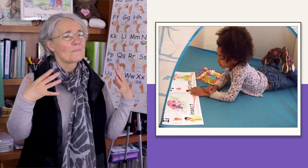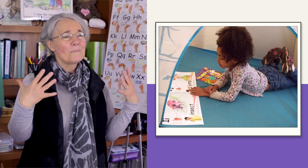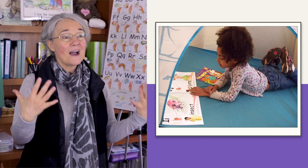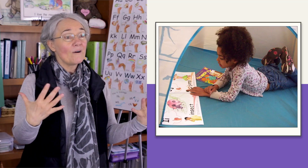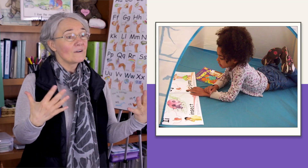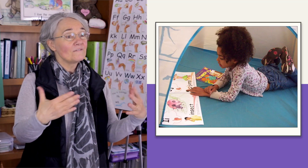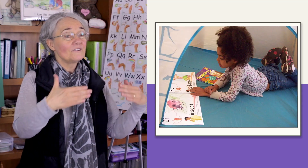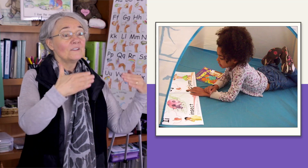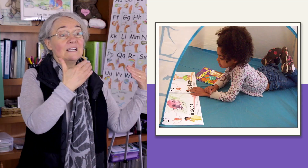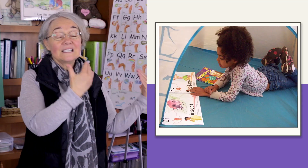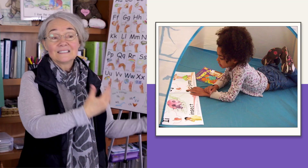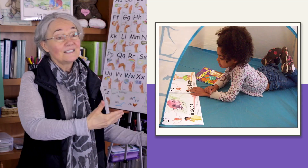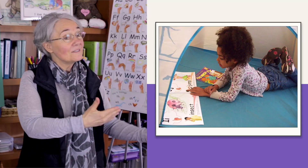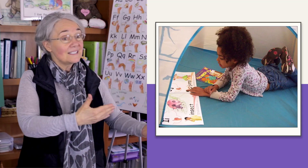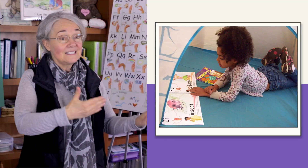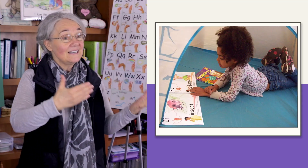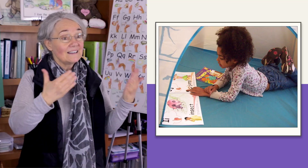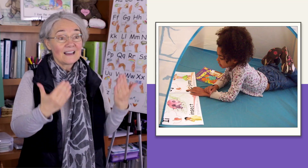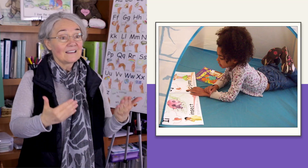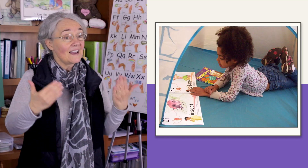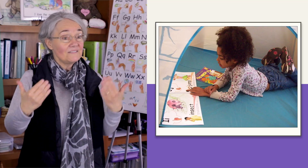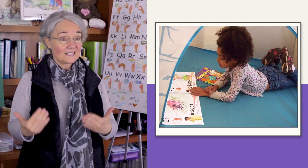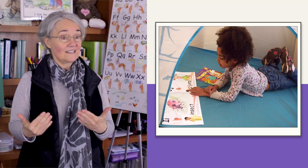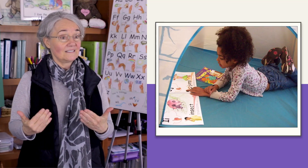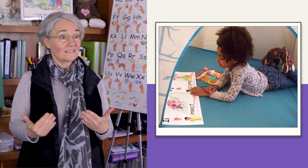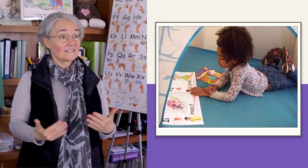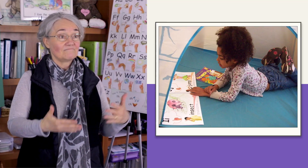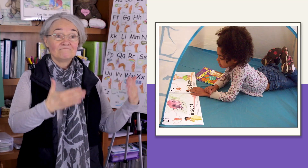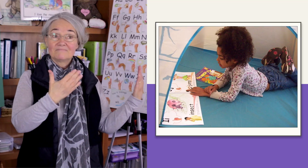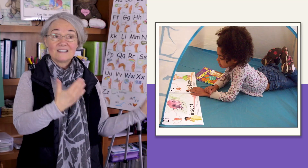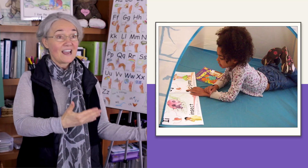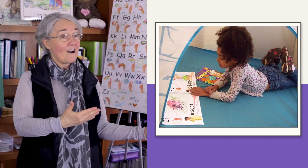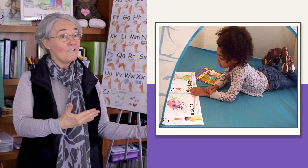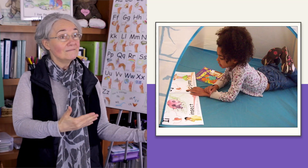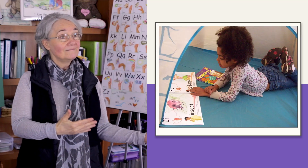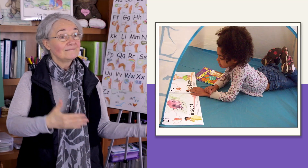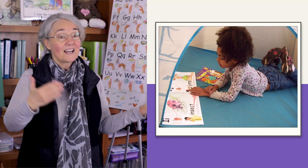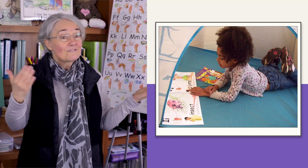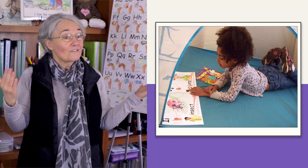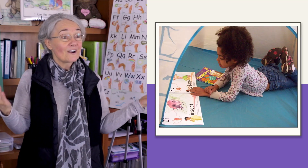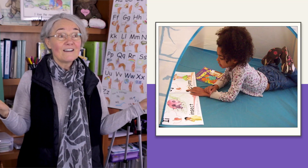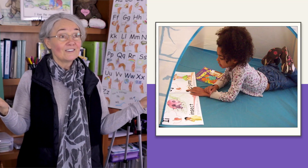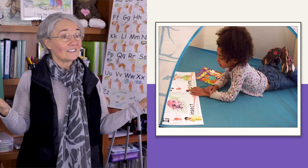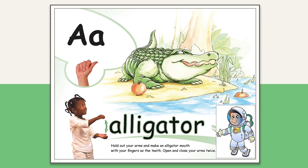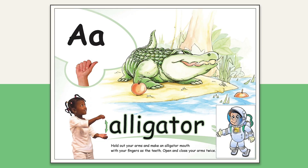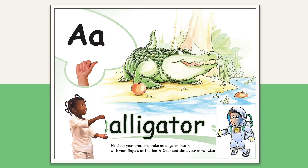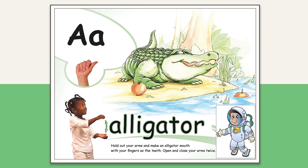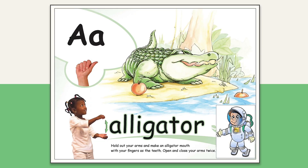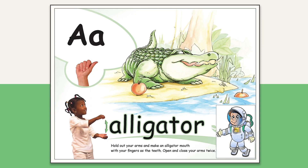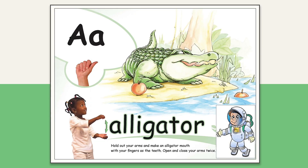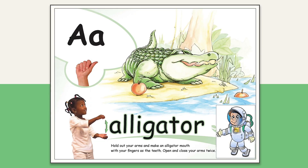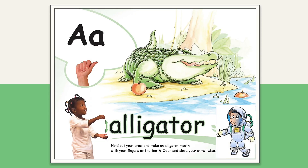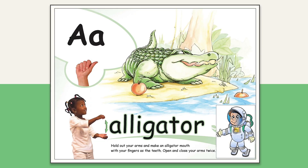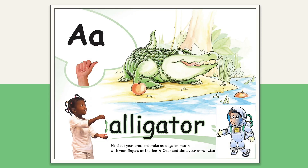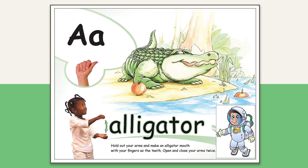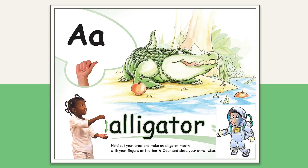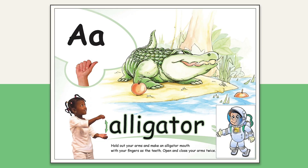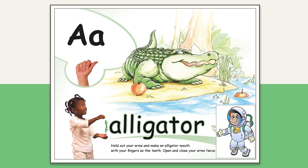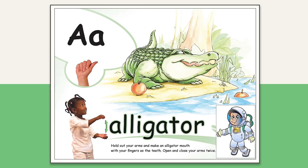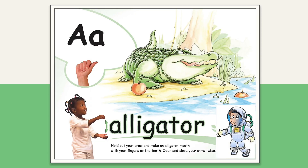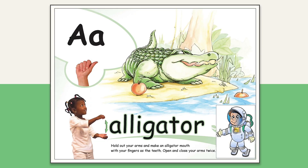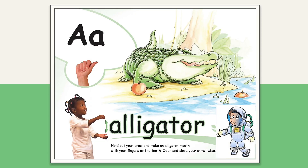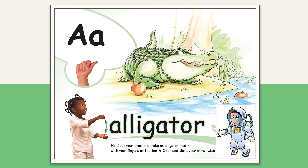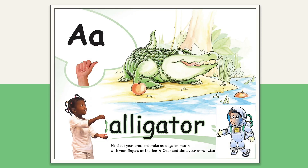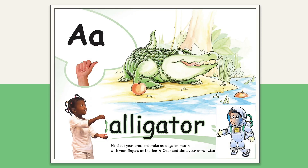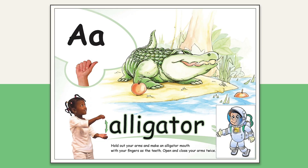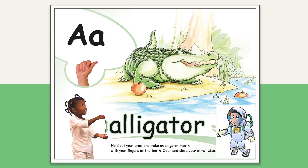language are powerful literacy and life skills, now and forever. Here's what the